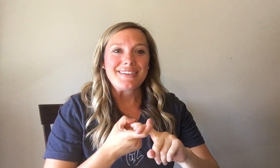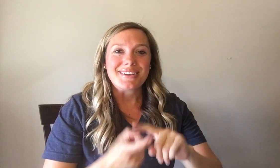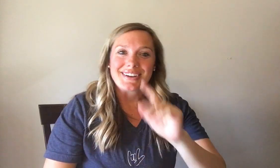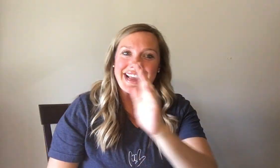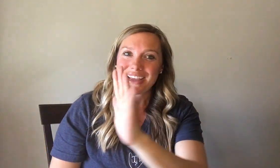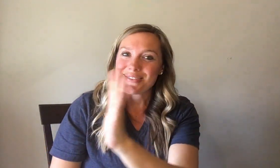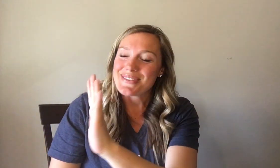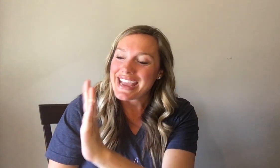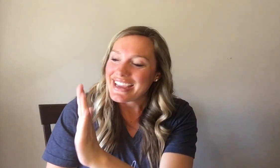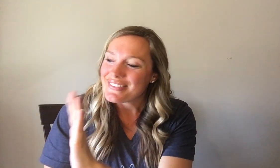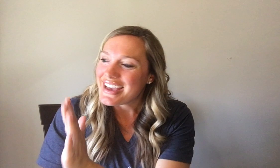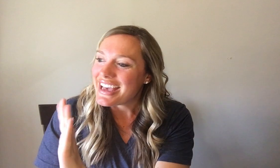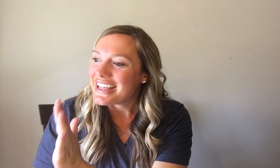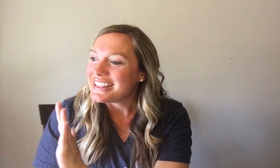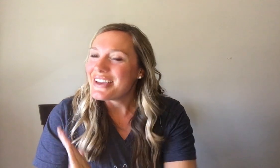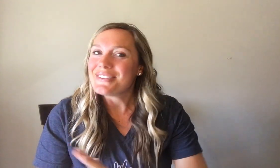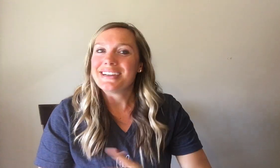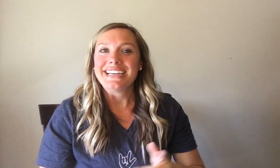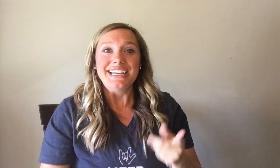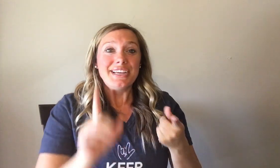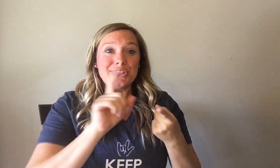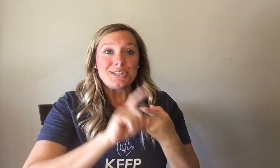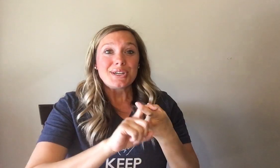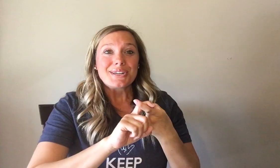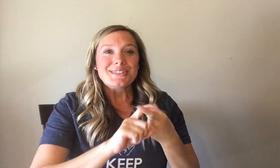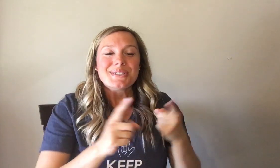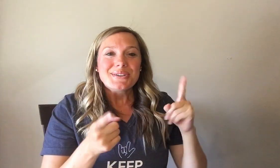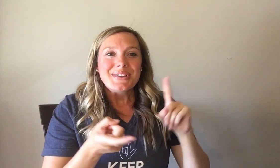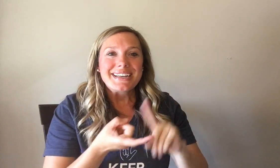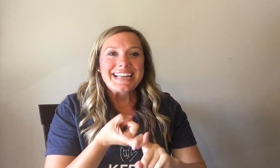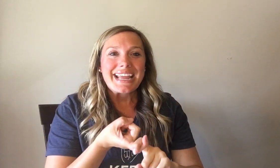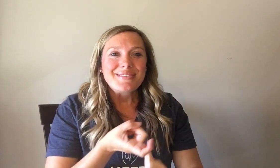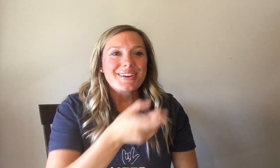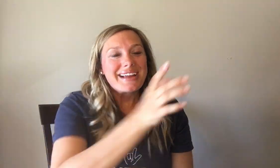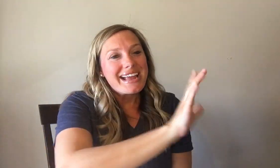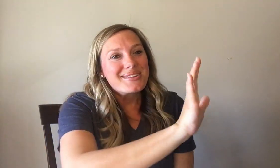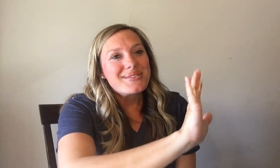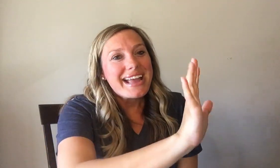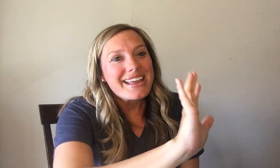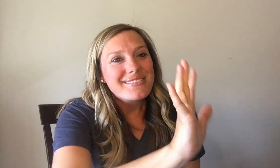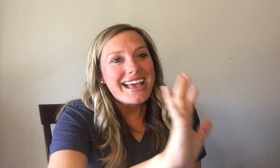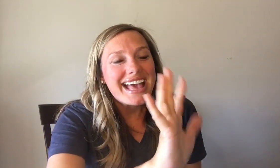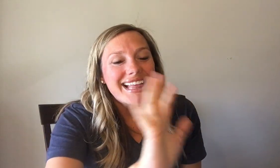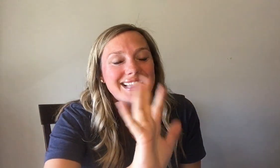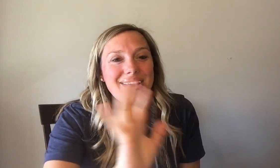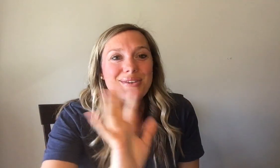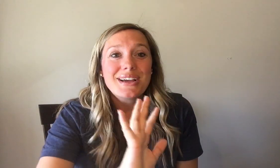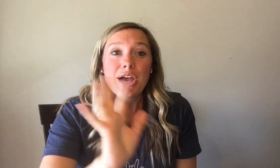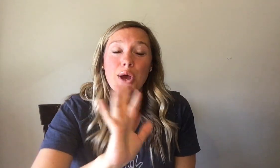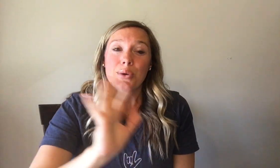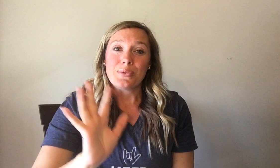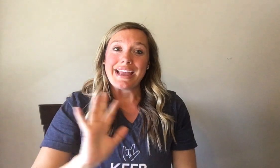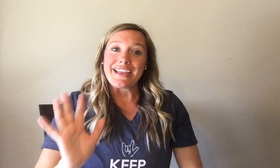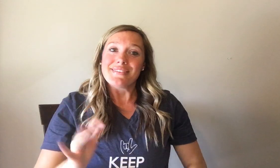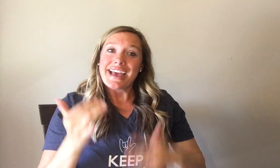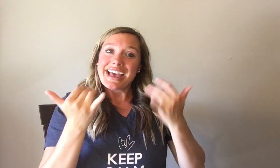neighbor and wave hello. Turn to your neighbor and wave hello. Wave